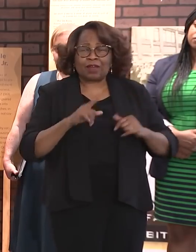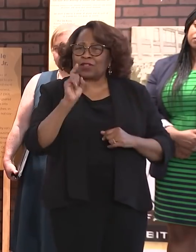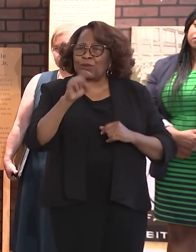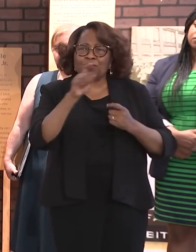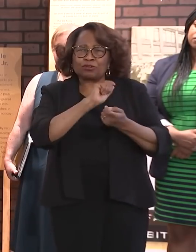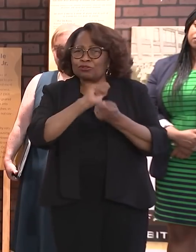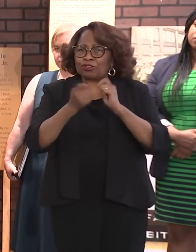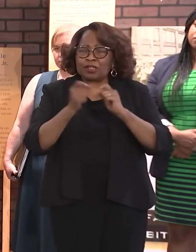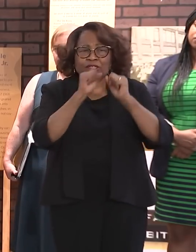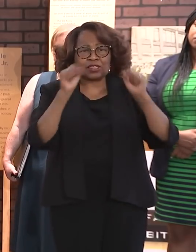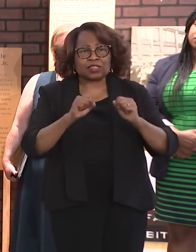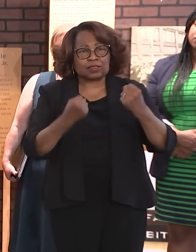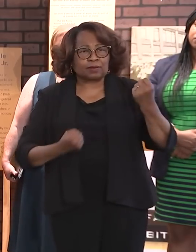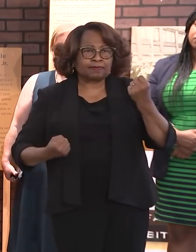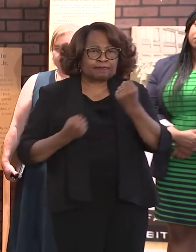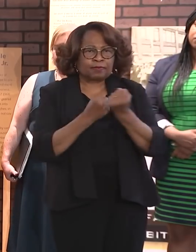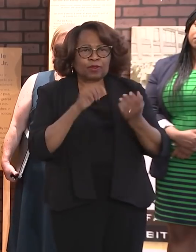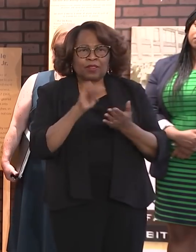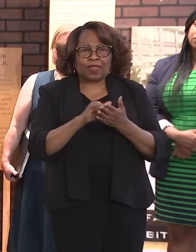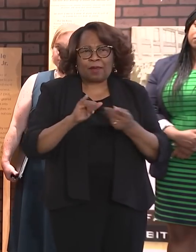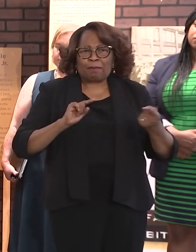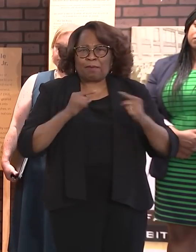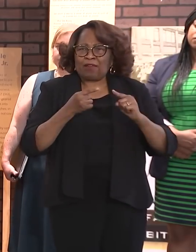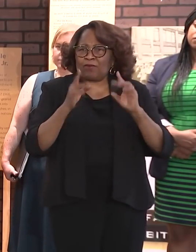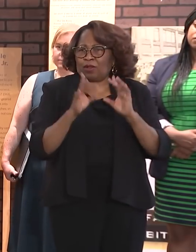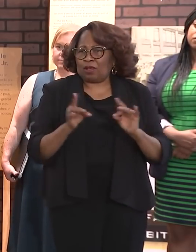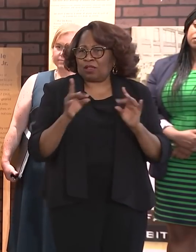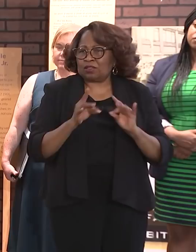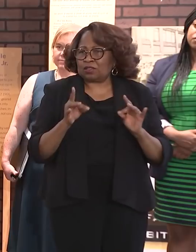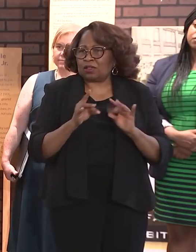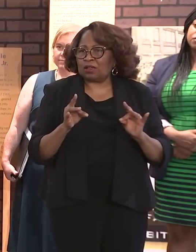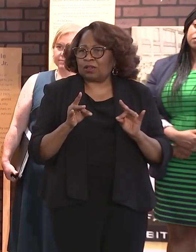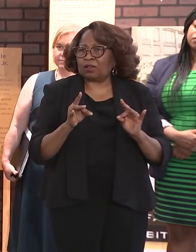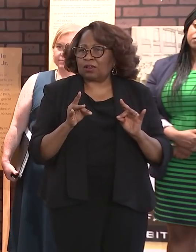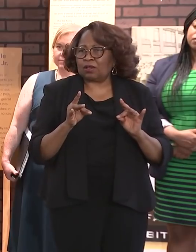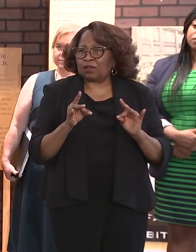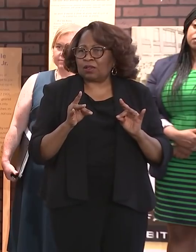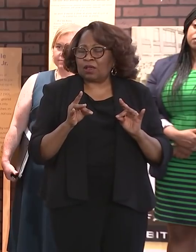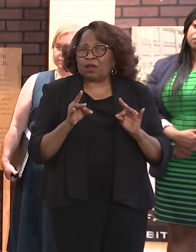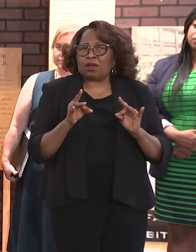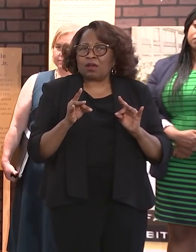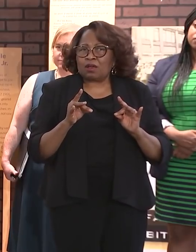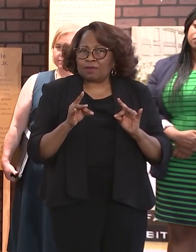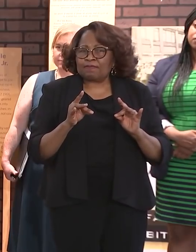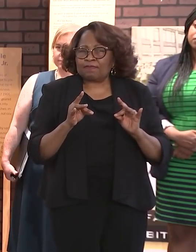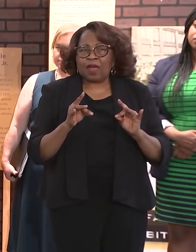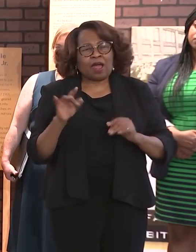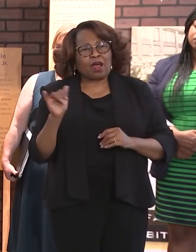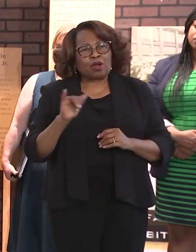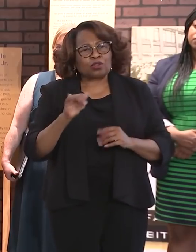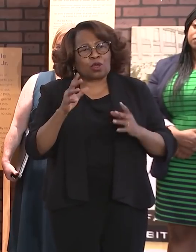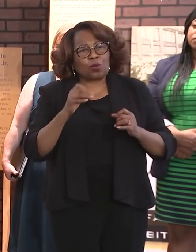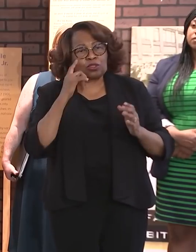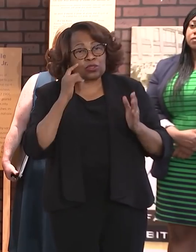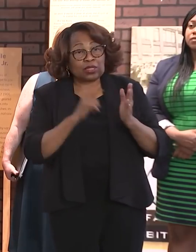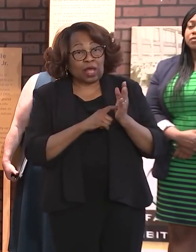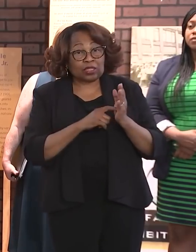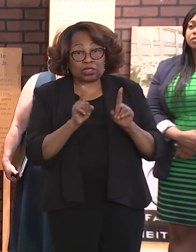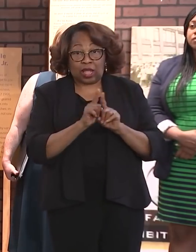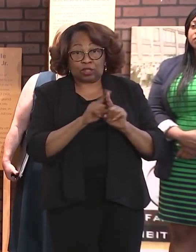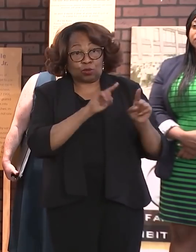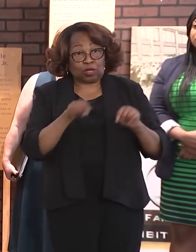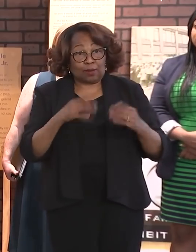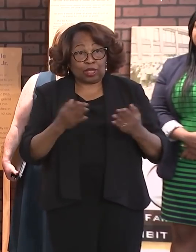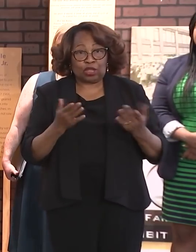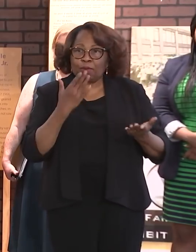systems that reinforce that painful legacy. I also want to acknowledge that as we were coming here today,